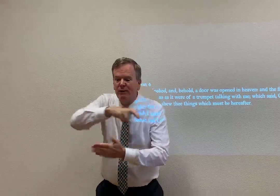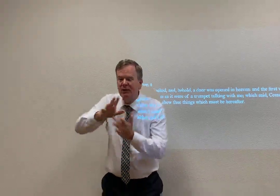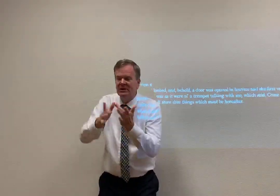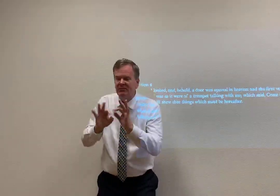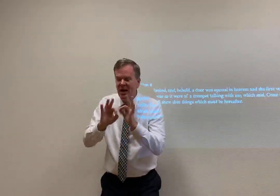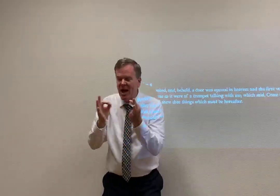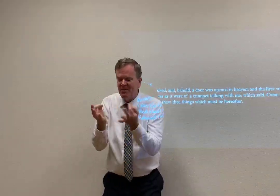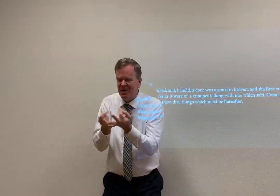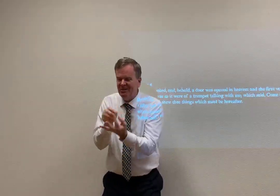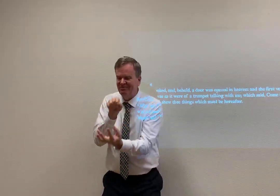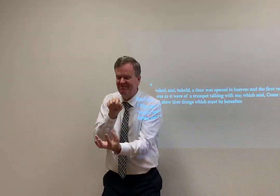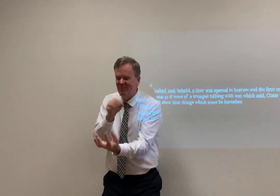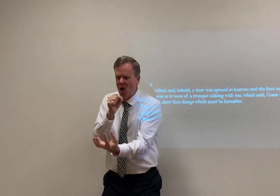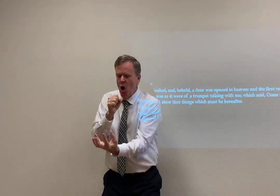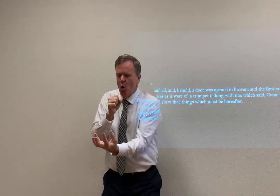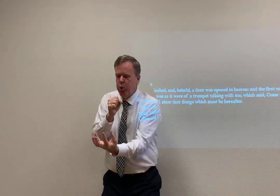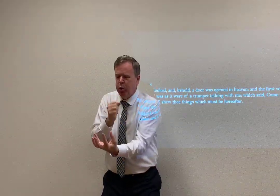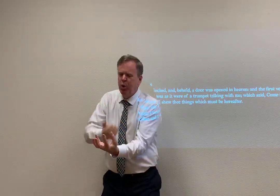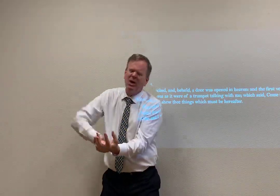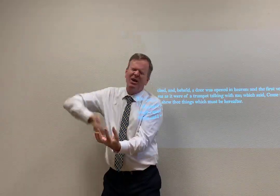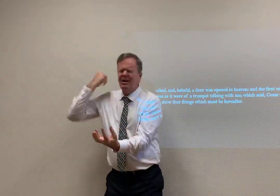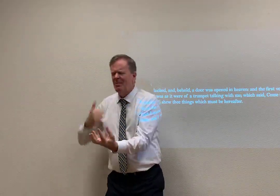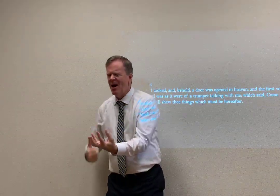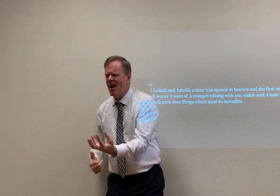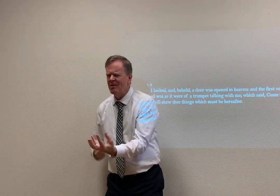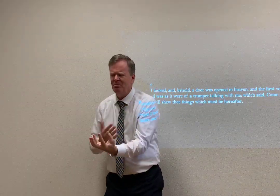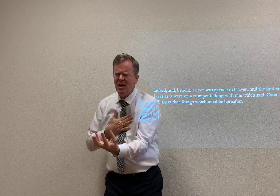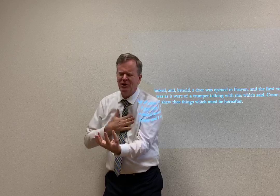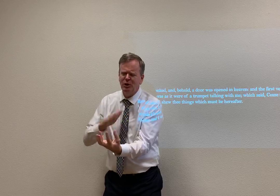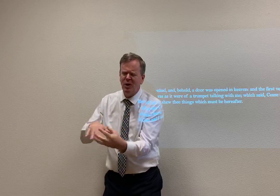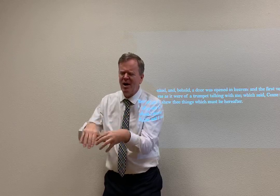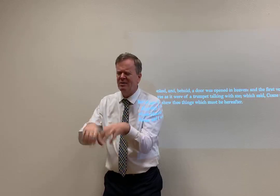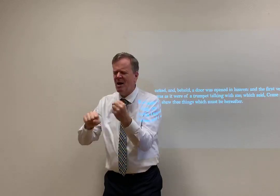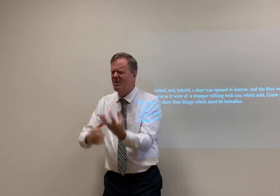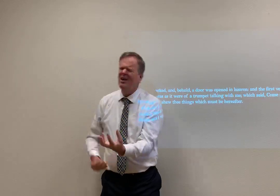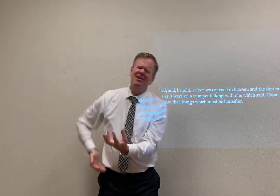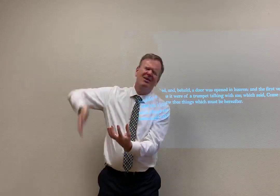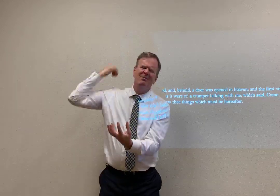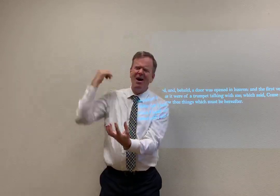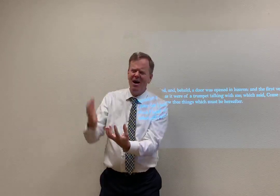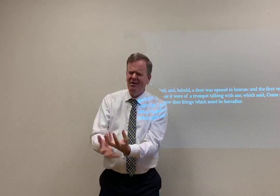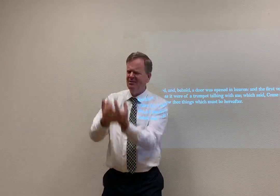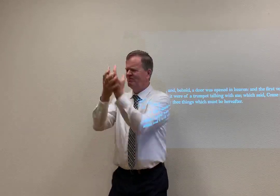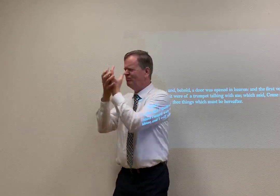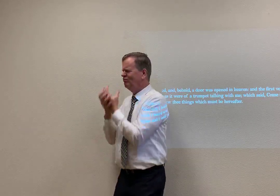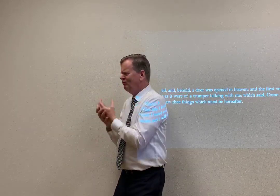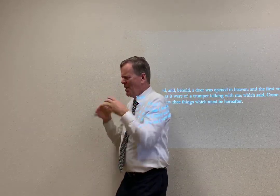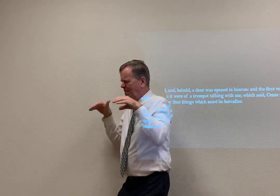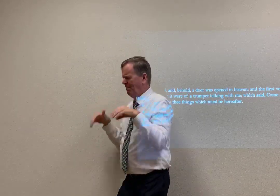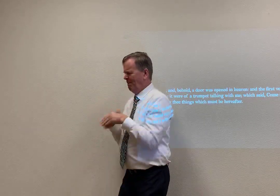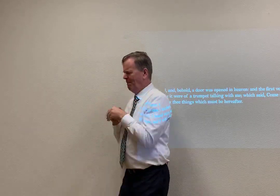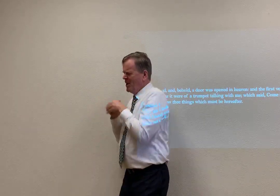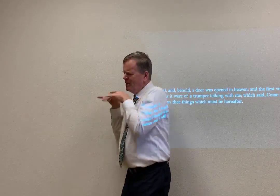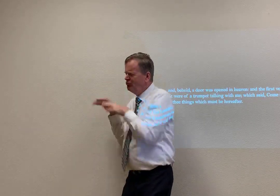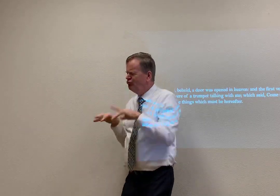If you're born again and you're transferred into the family of Jesus, then you know Jesus is saying, come, my family, come to your new home, and